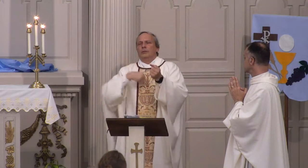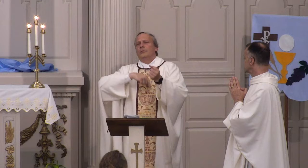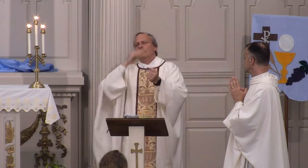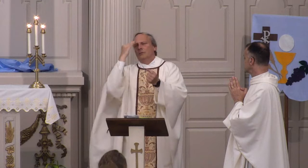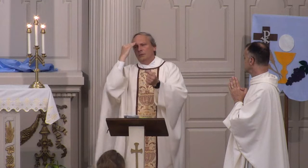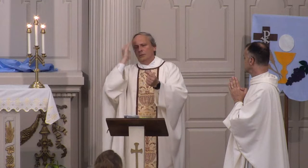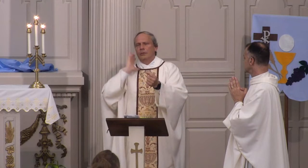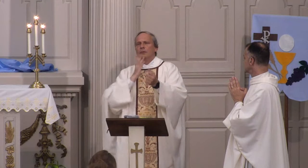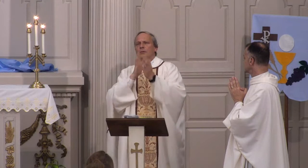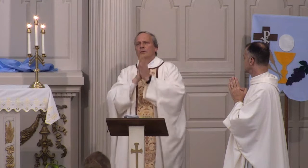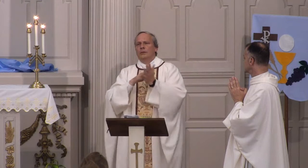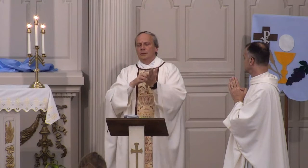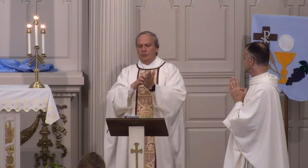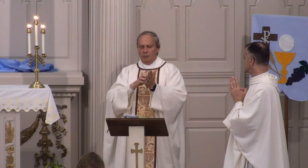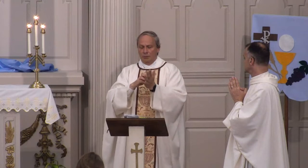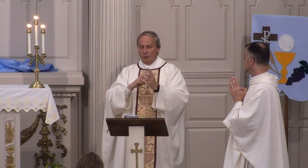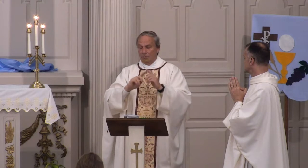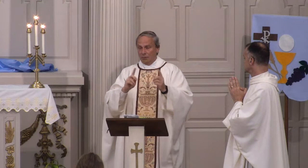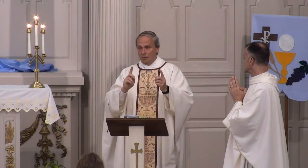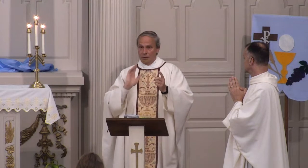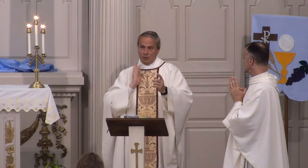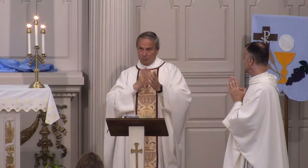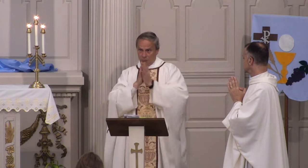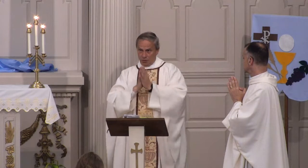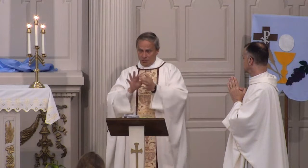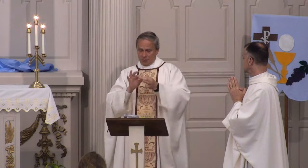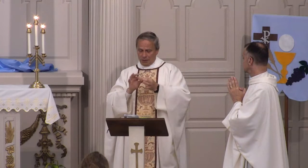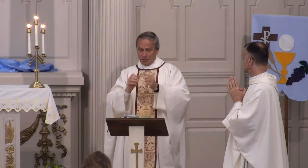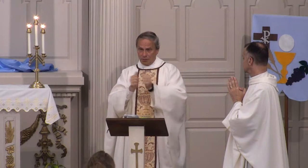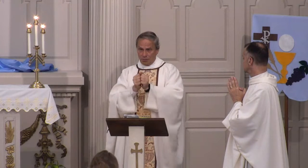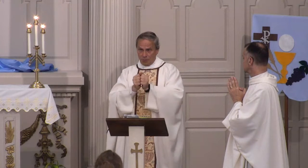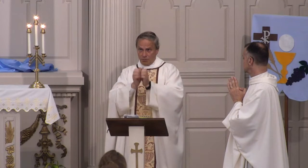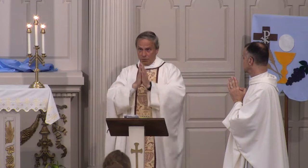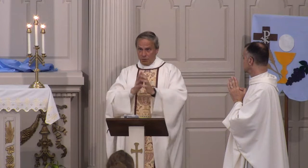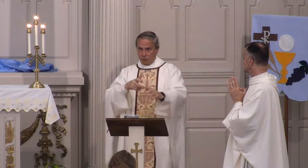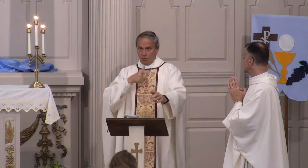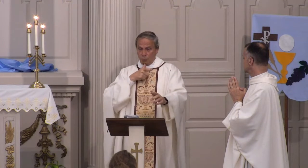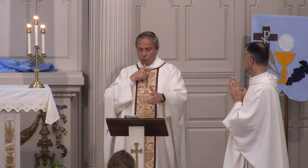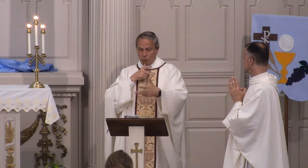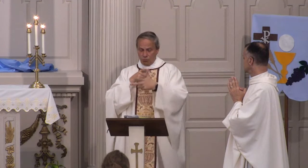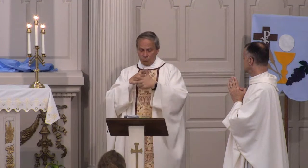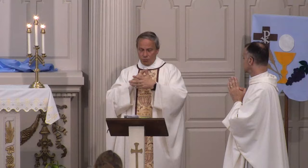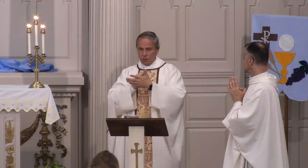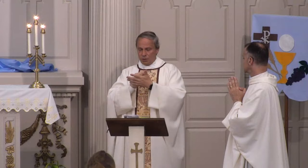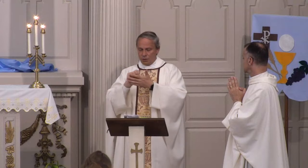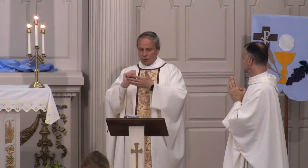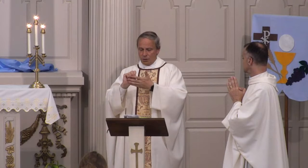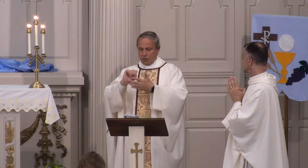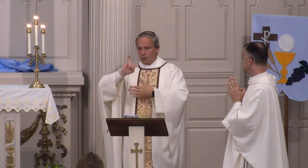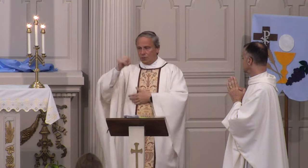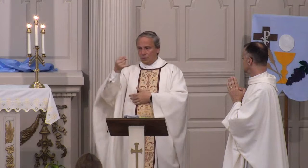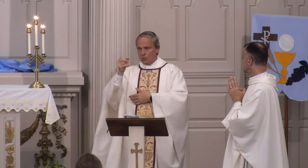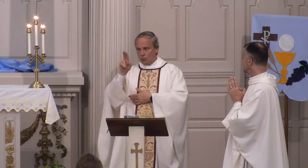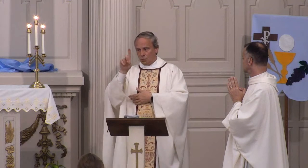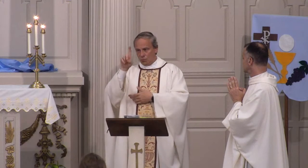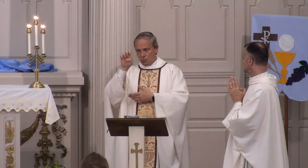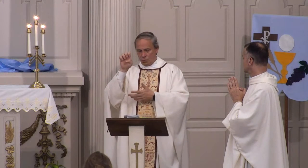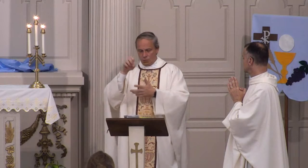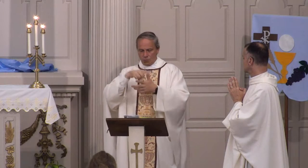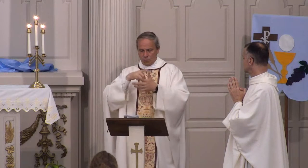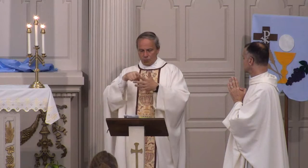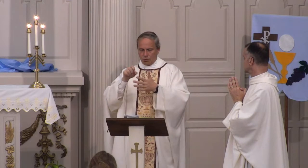Almighty and ever-living God, we pray to you with confidence as we acknowledge our weakness and unite our prayers to